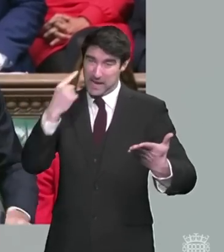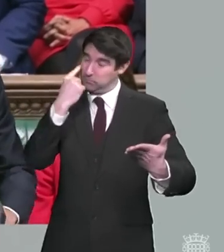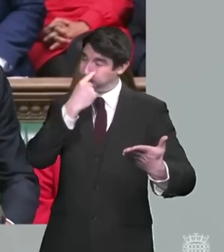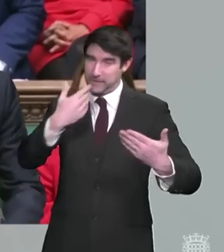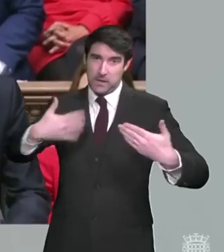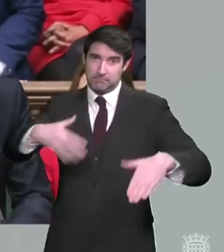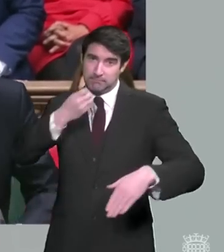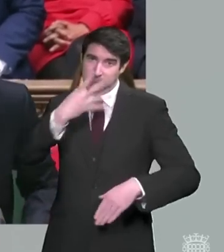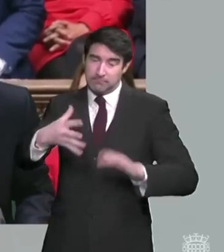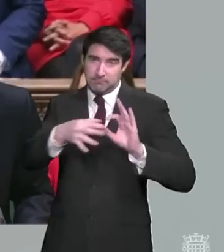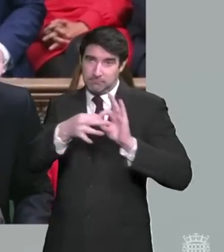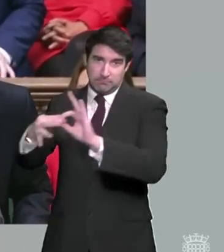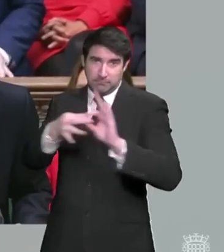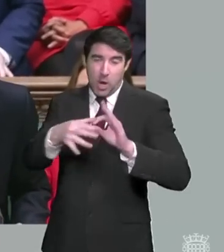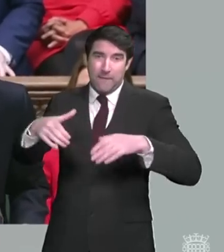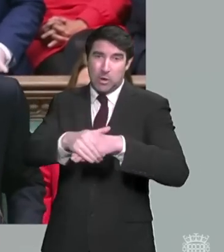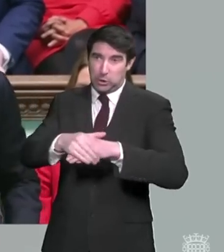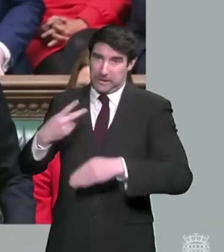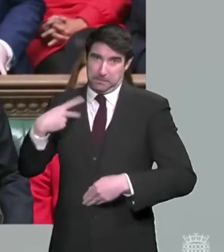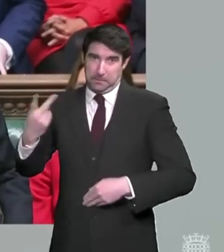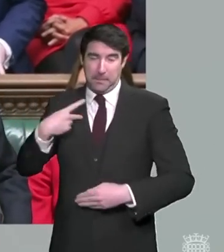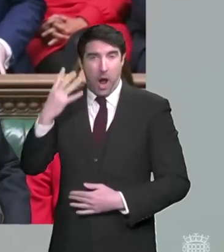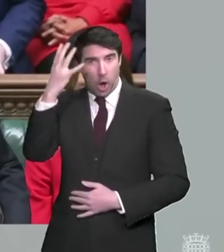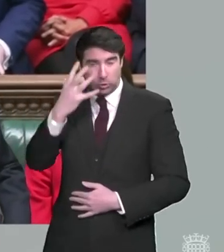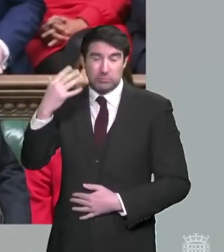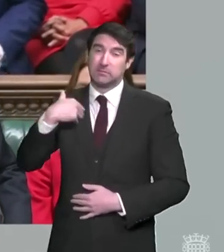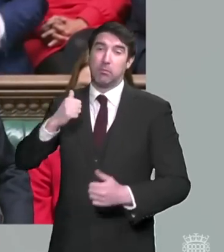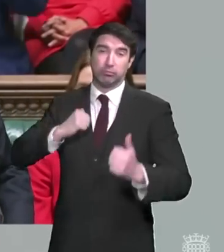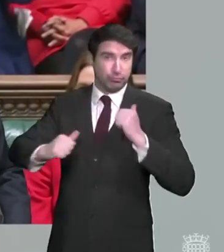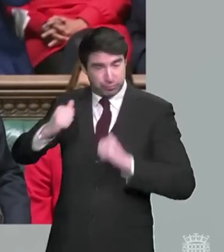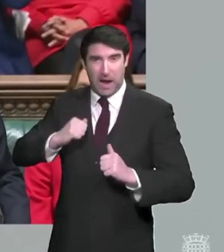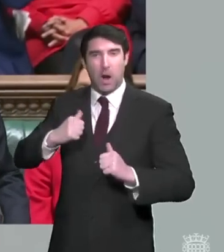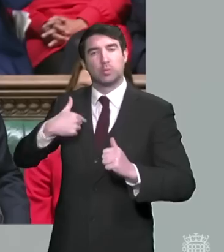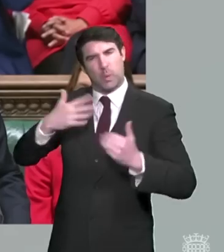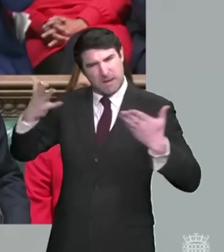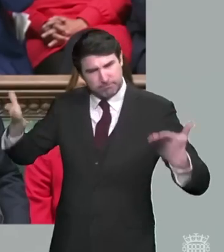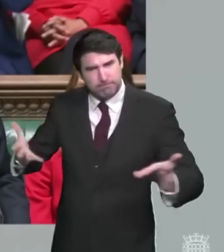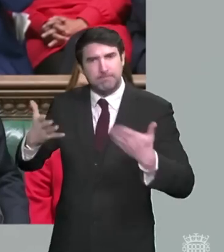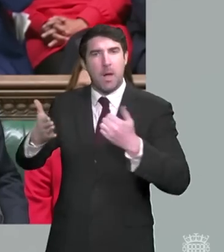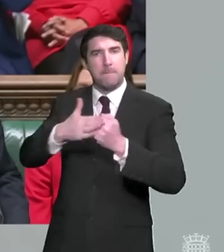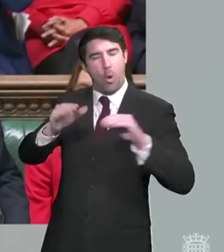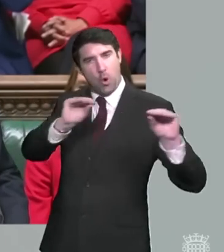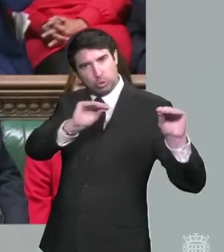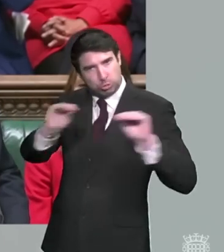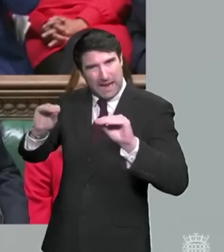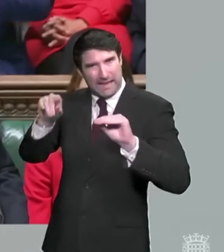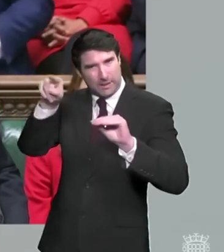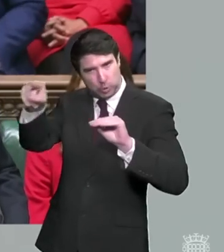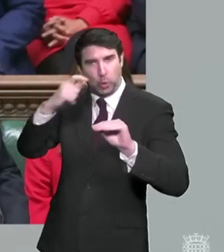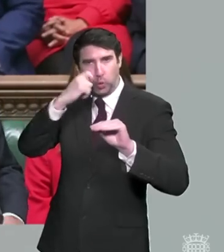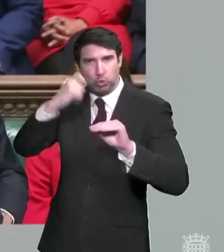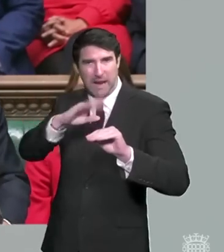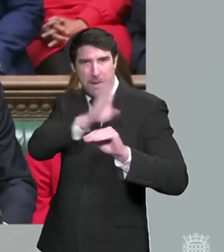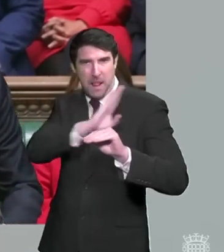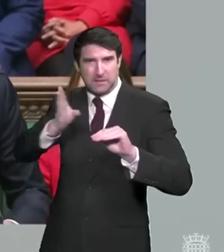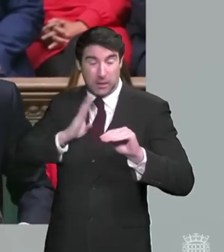friendship between our two countries, and I'm proud that we are expanding the training for Ukrainian forces to include jet pilots and